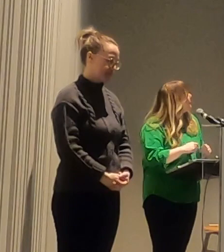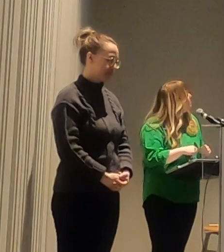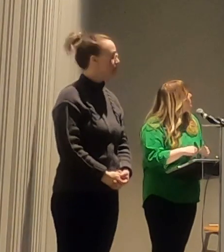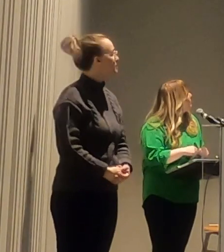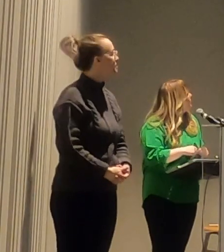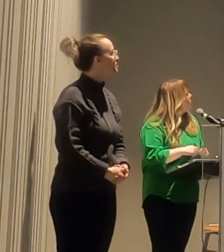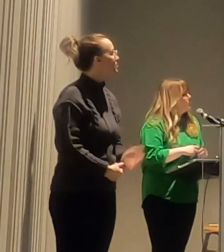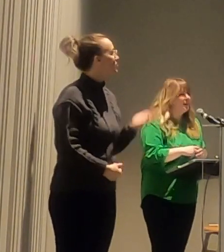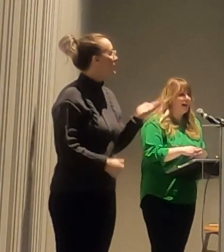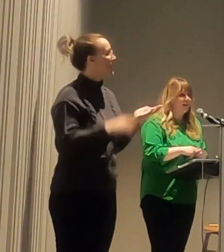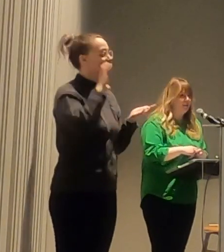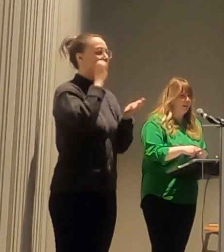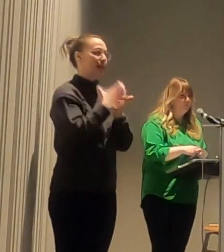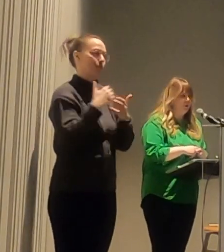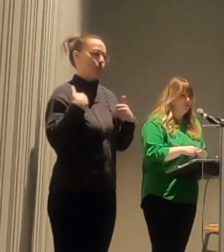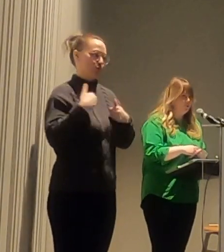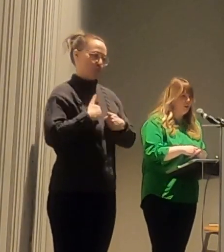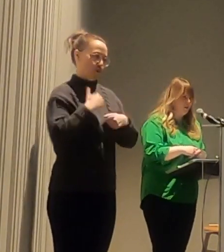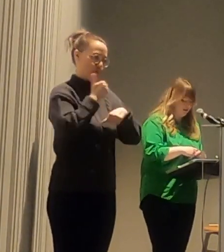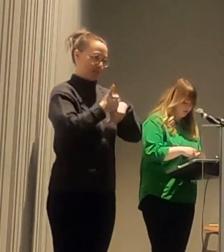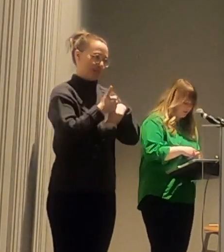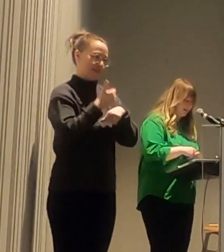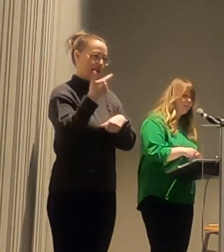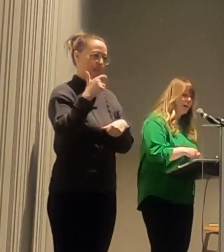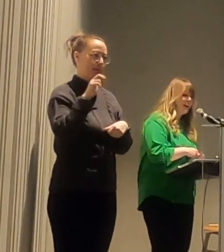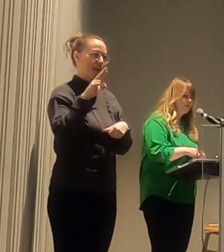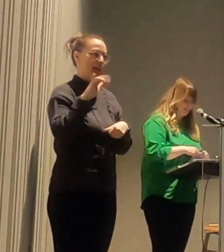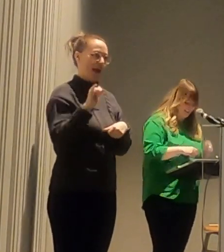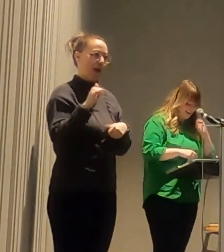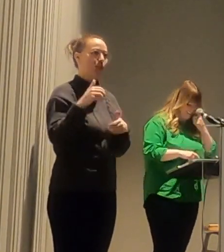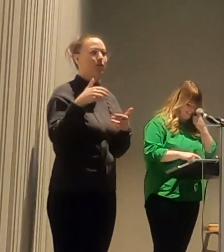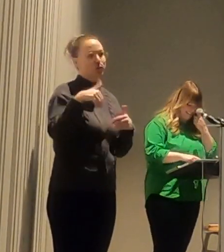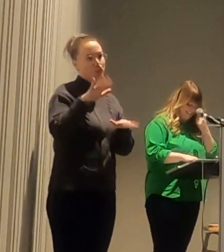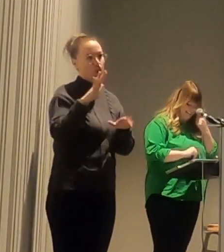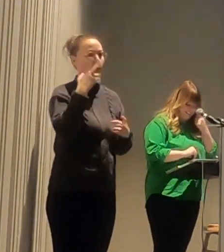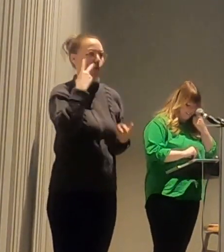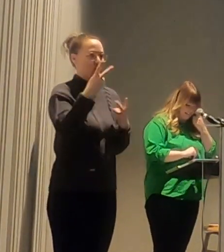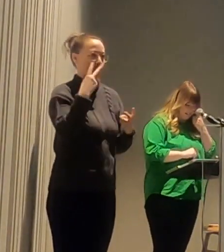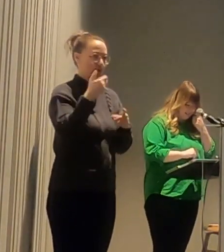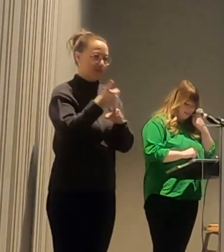And here is an image of the robe in the gallery, which you will all go take a look at after the talk.